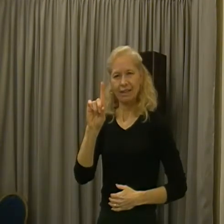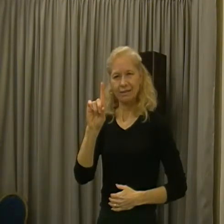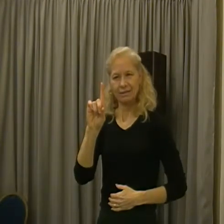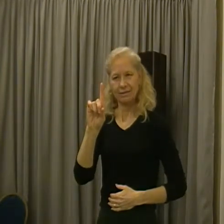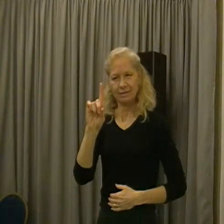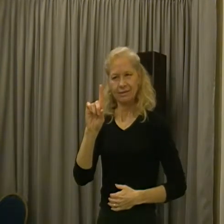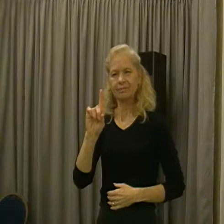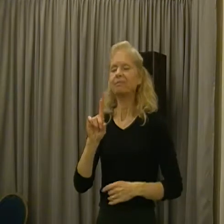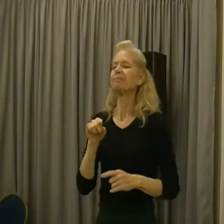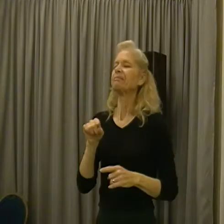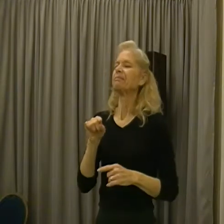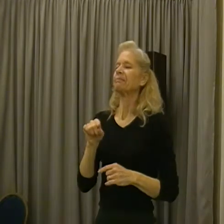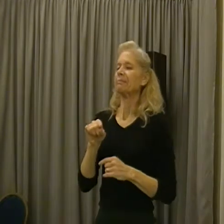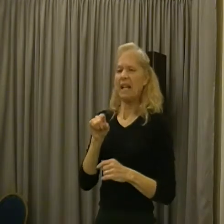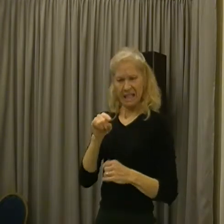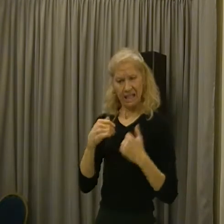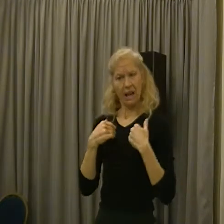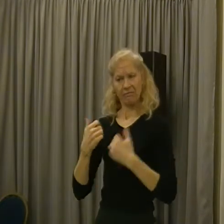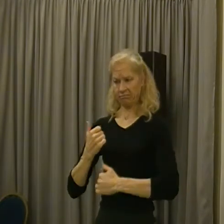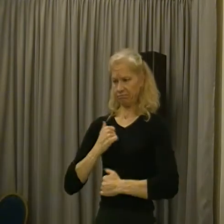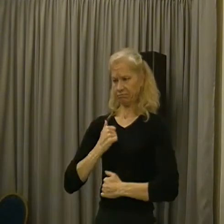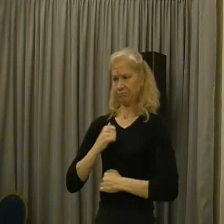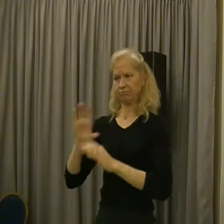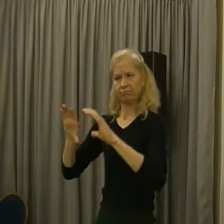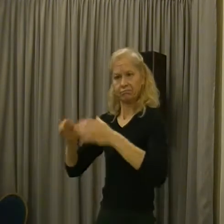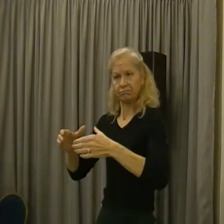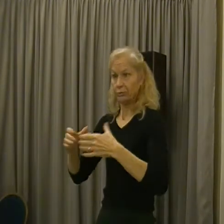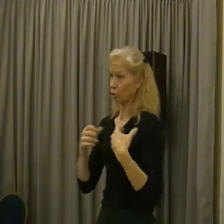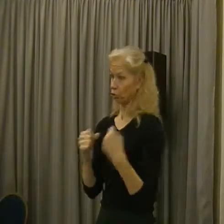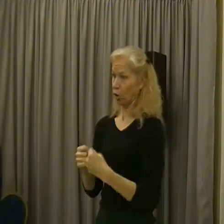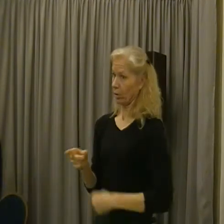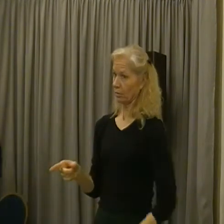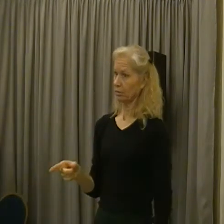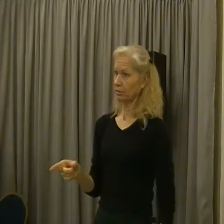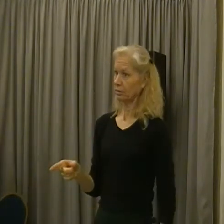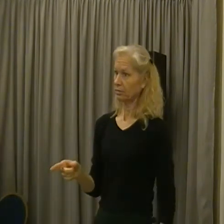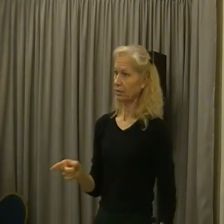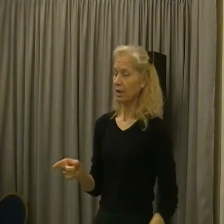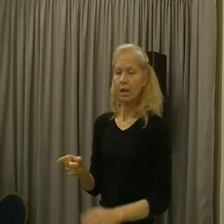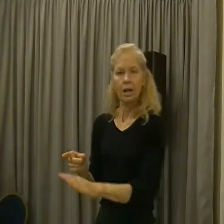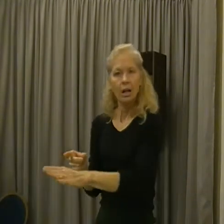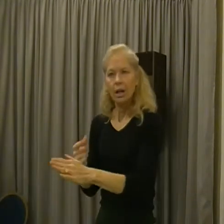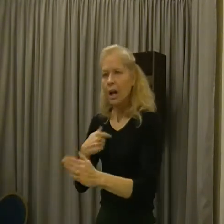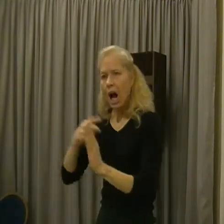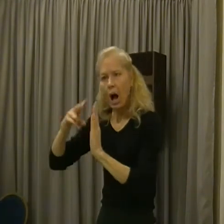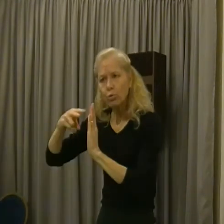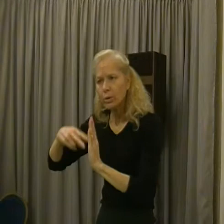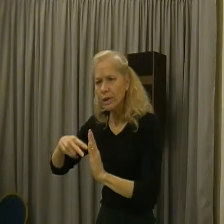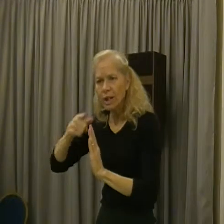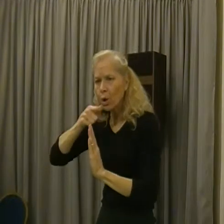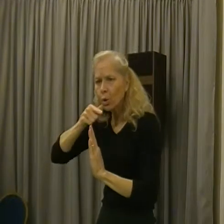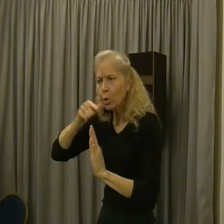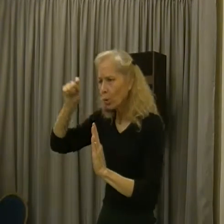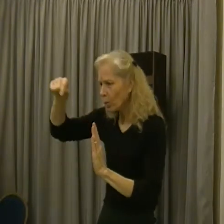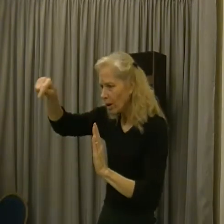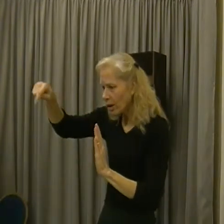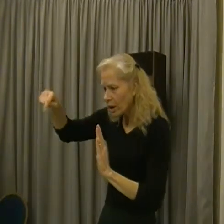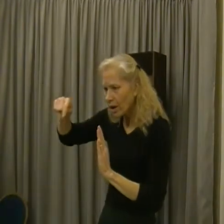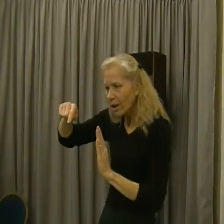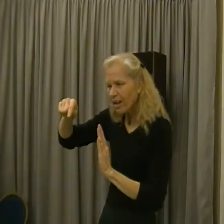enemy. One man standing on a piece of ground and just, slaying hundreds and hundreds, what? For the glory of